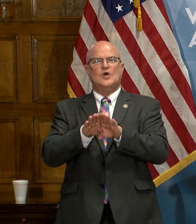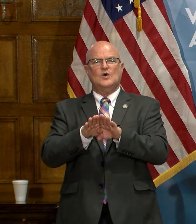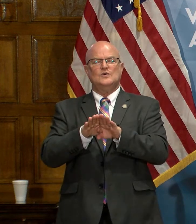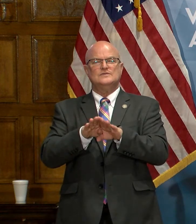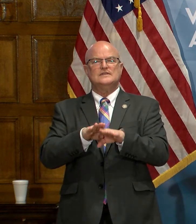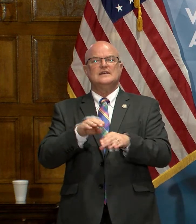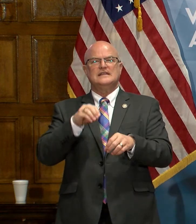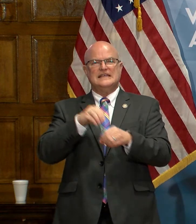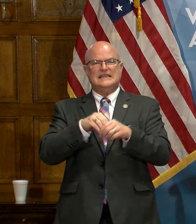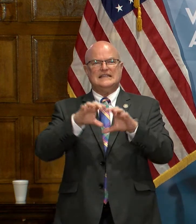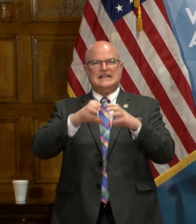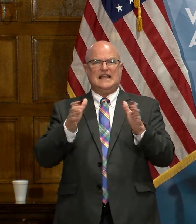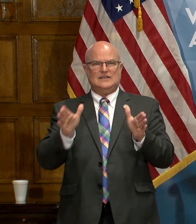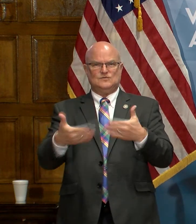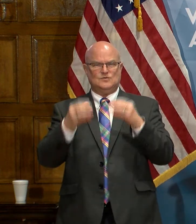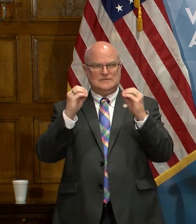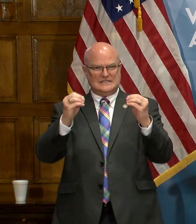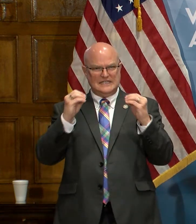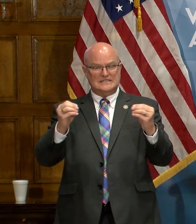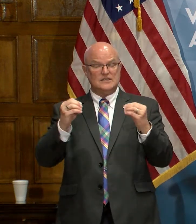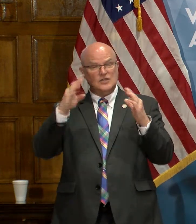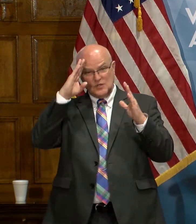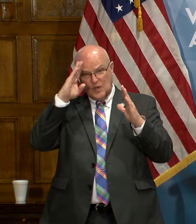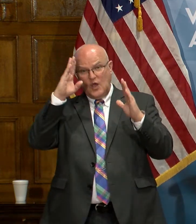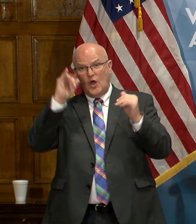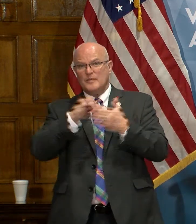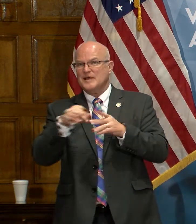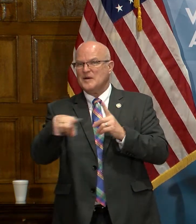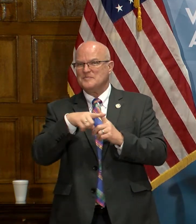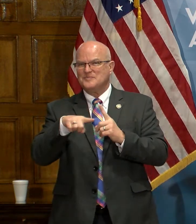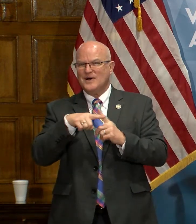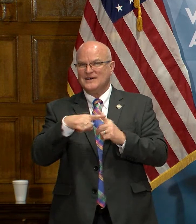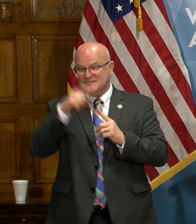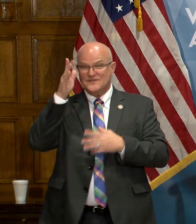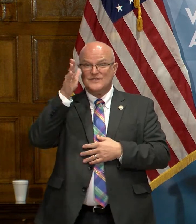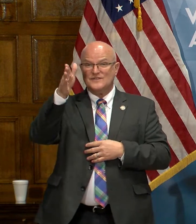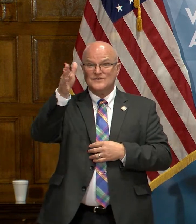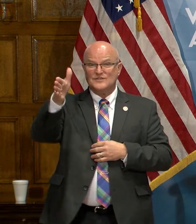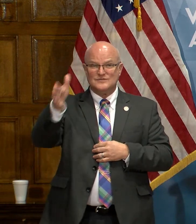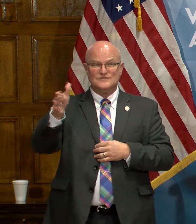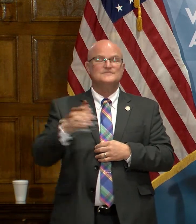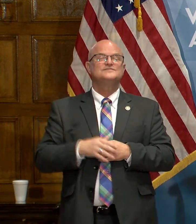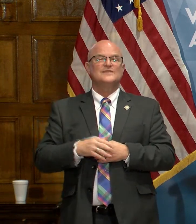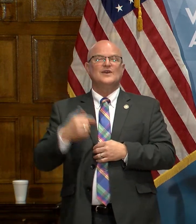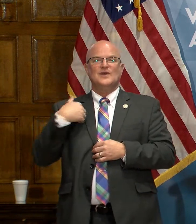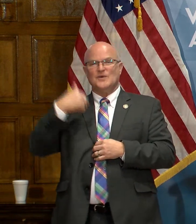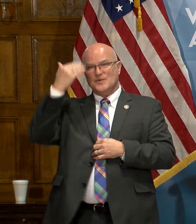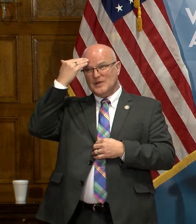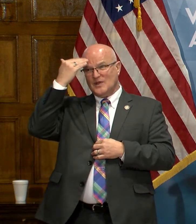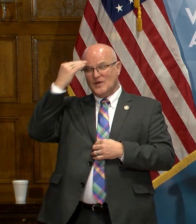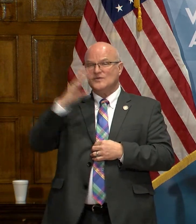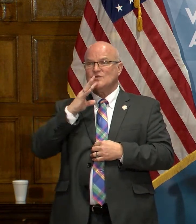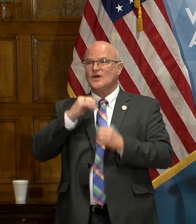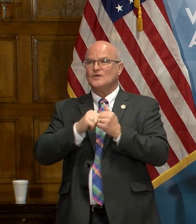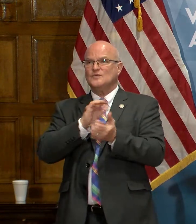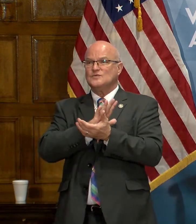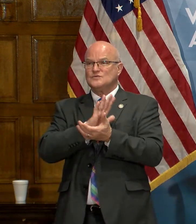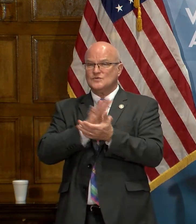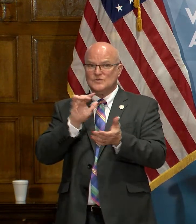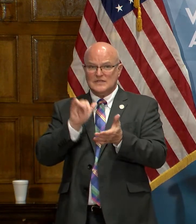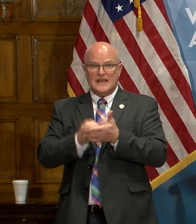on-site instruction. So we hope that is a positive sign for the future. We do know from talking with schools